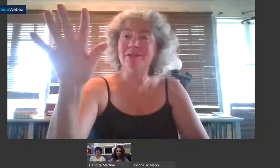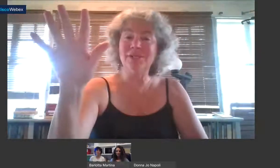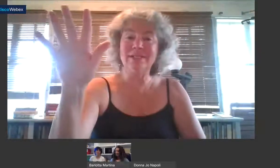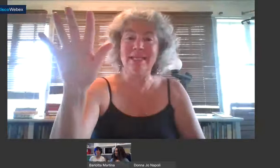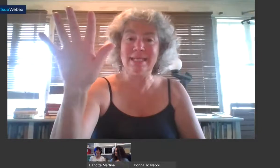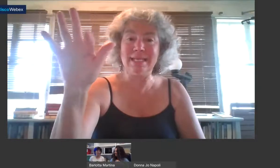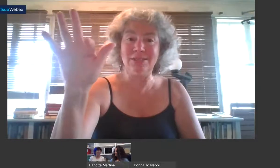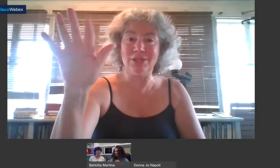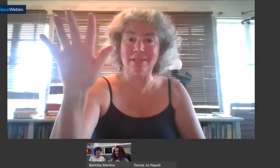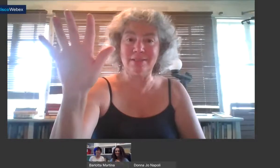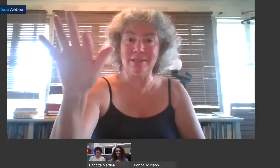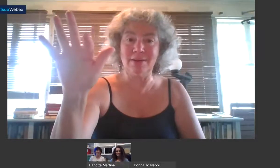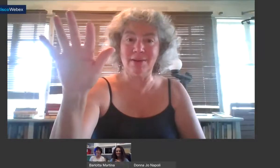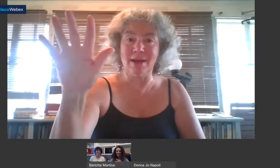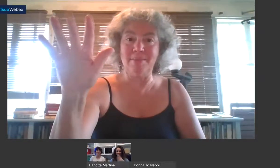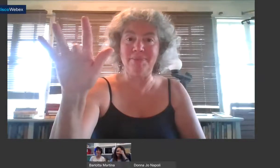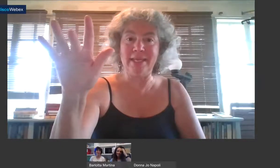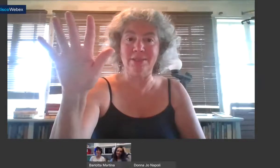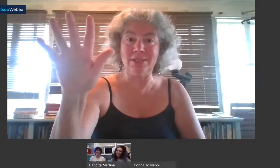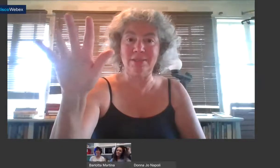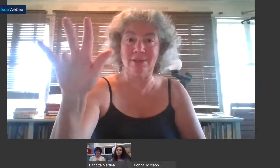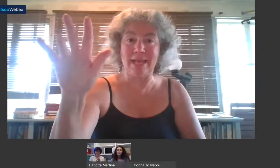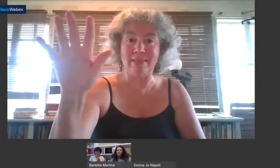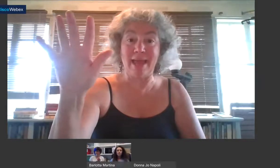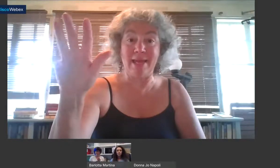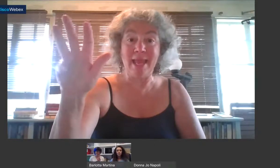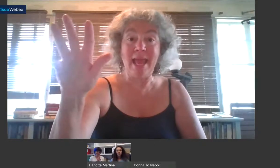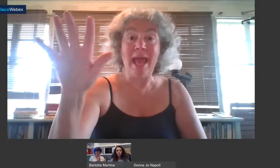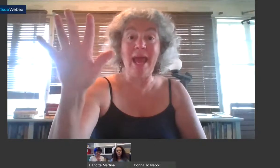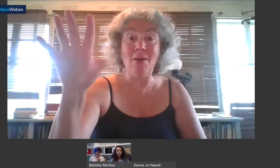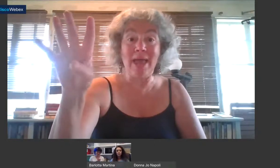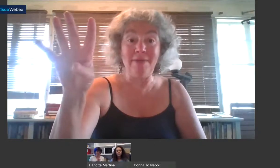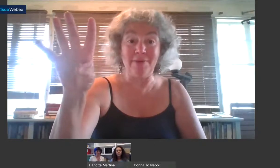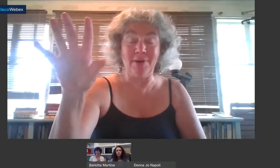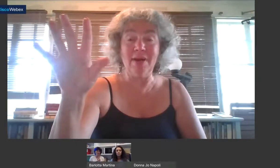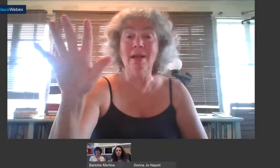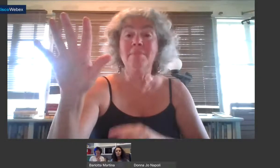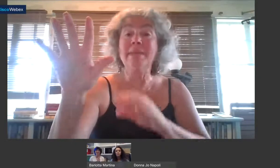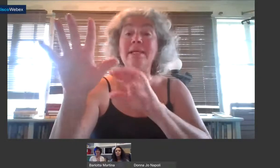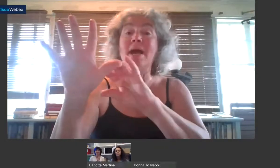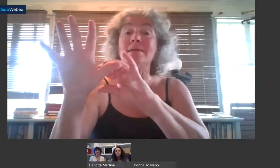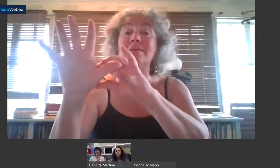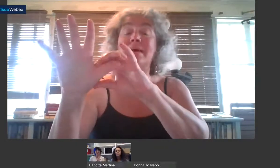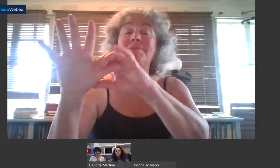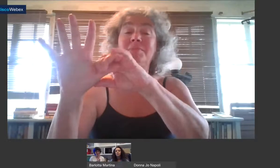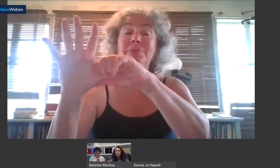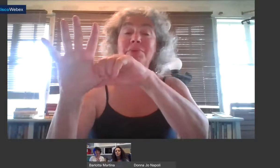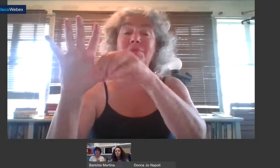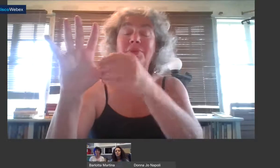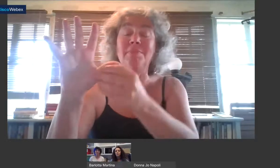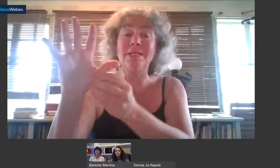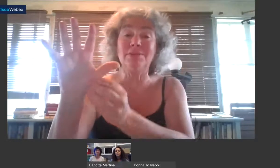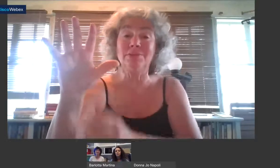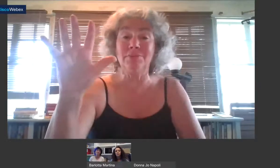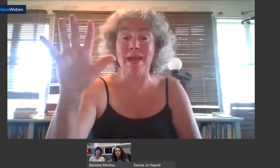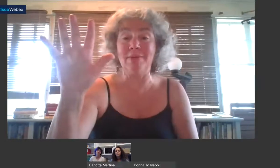just hinges. They can just go like that. However, because of the beautiful muscles around